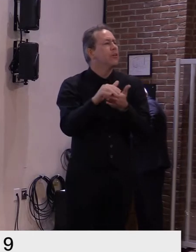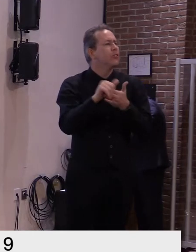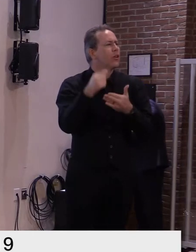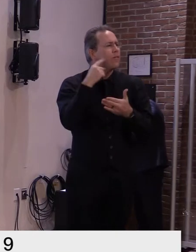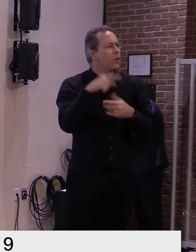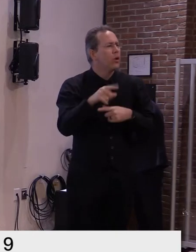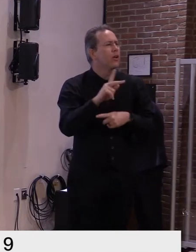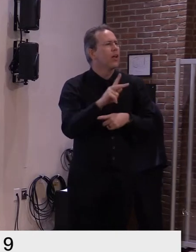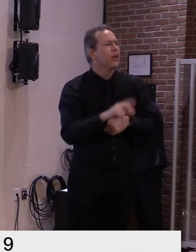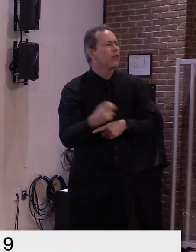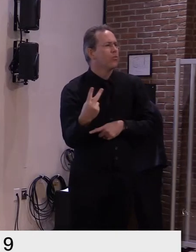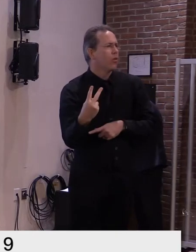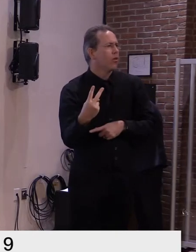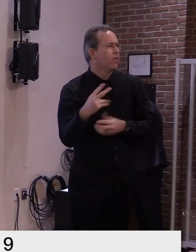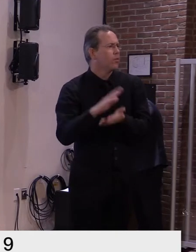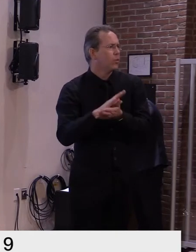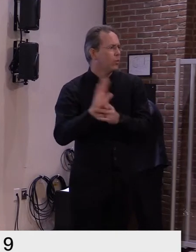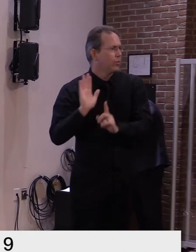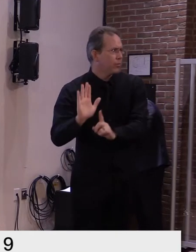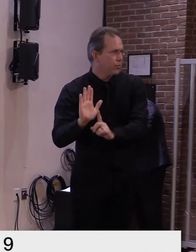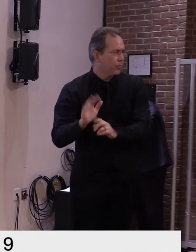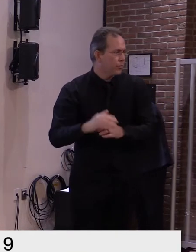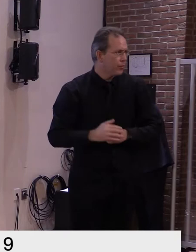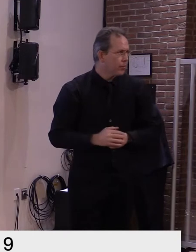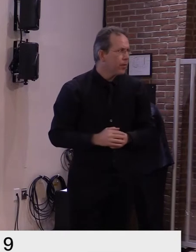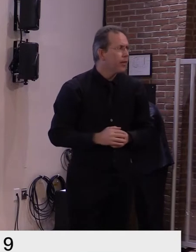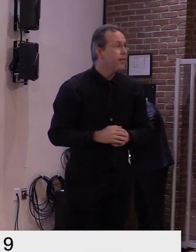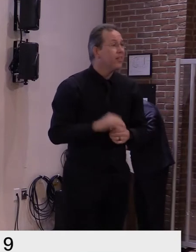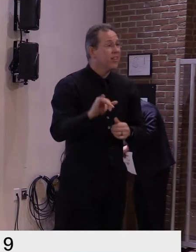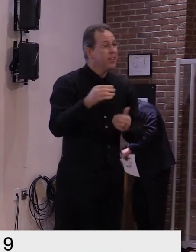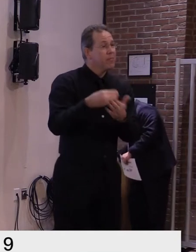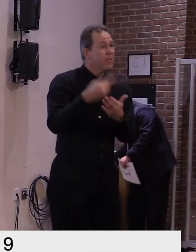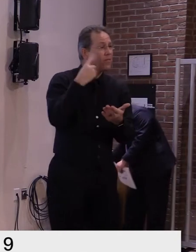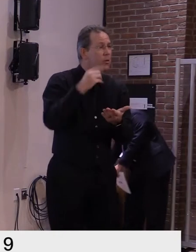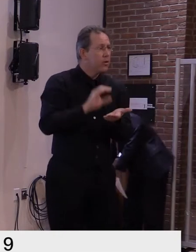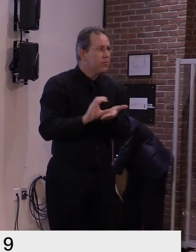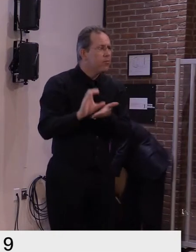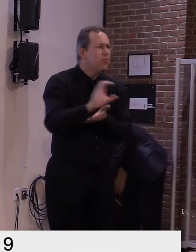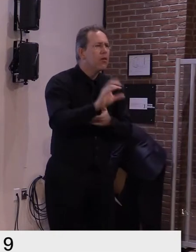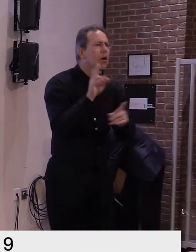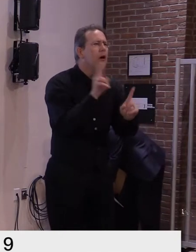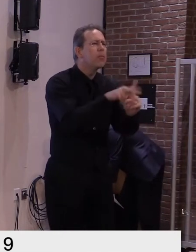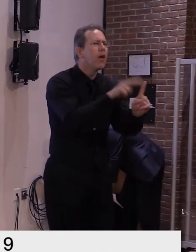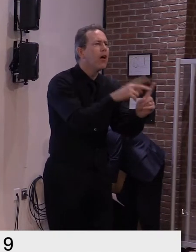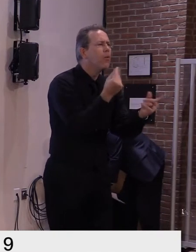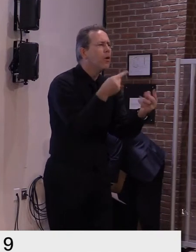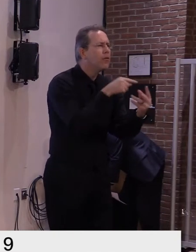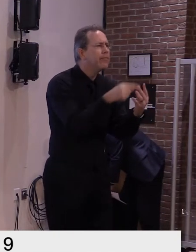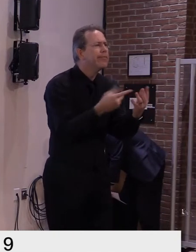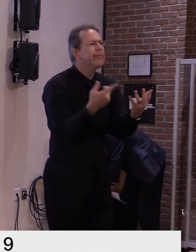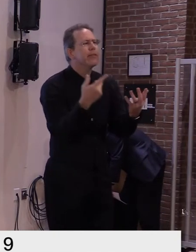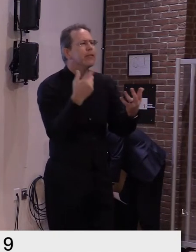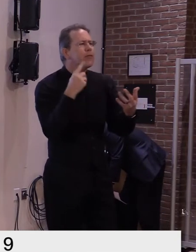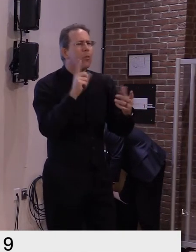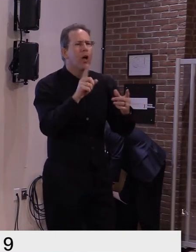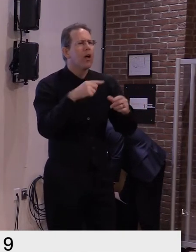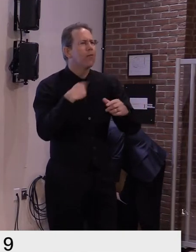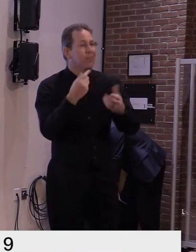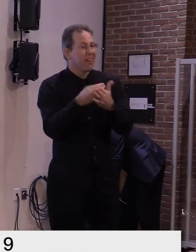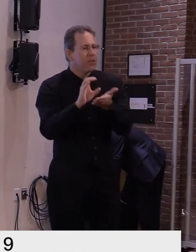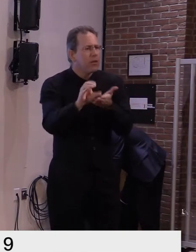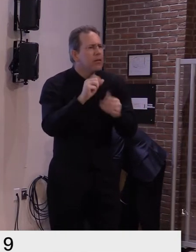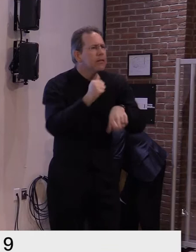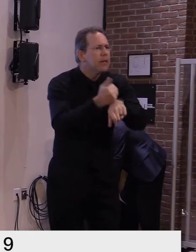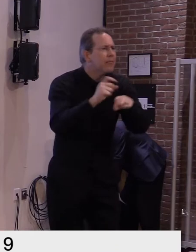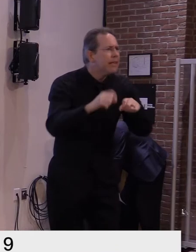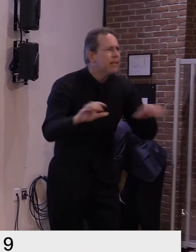through existing programs that we already have that were established under the CARES Act. These two programs are the Elementary and Secondary Emergency